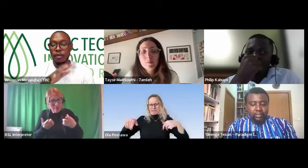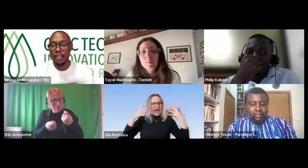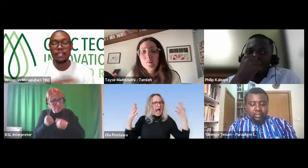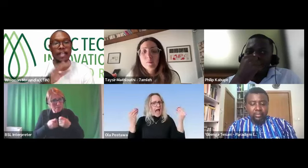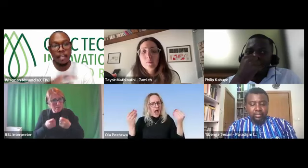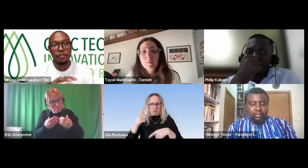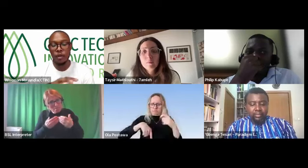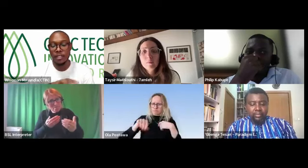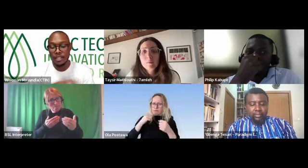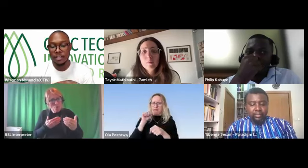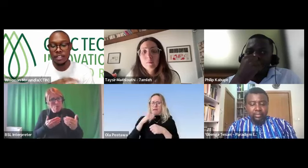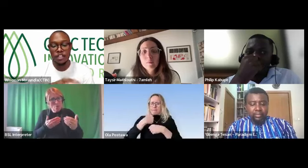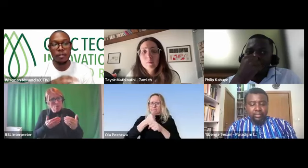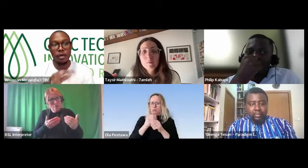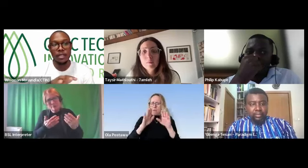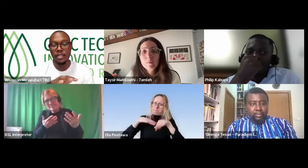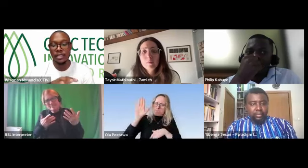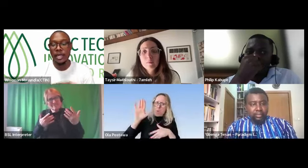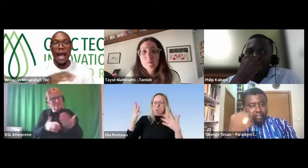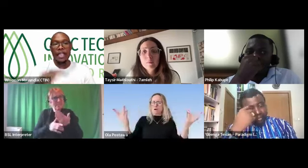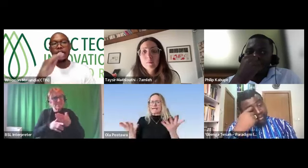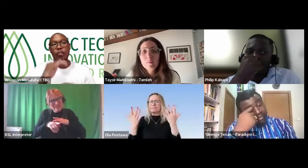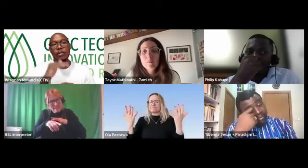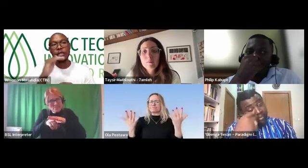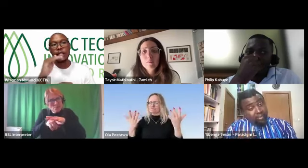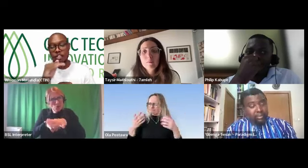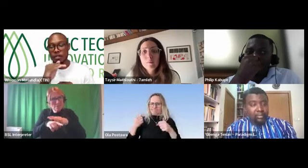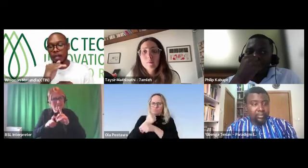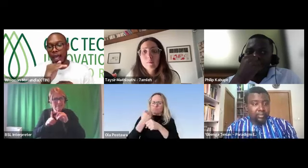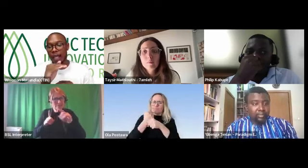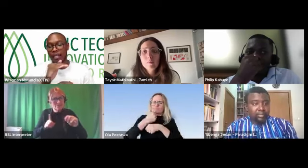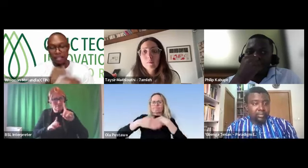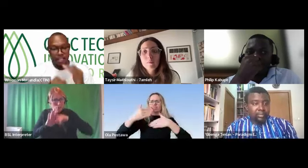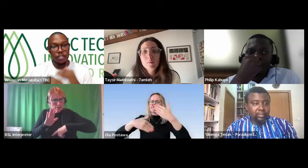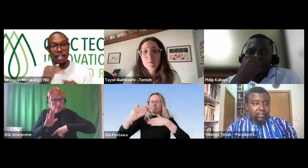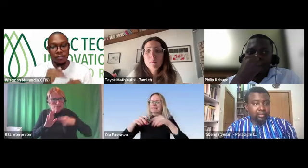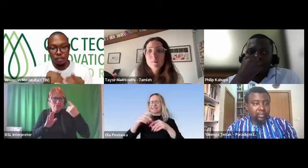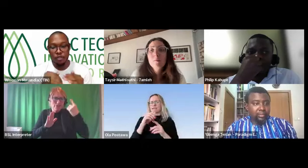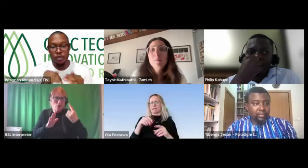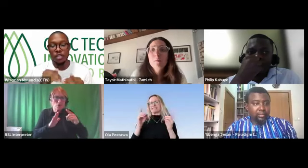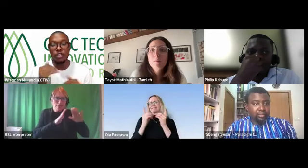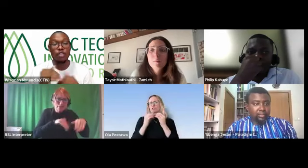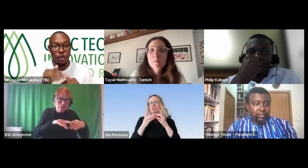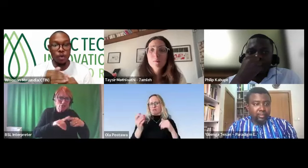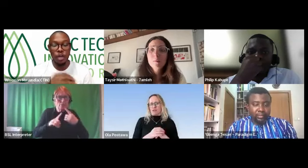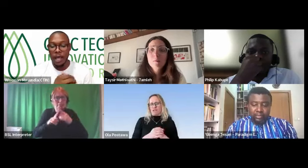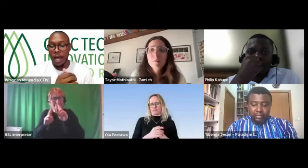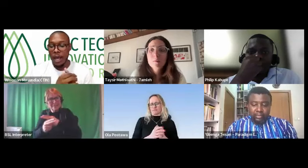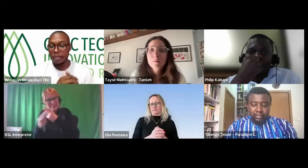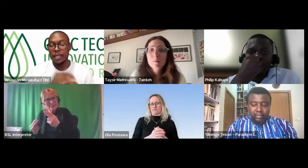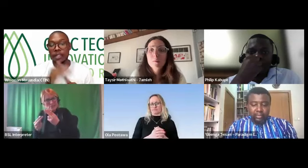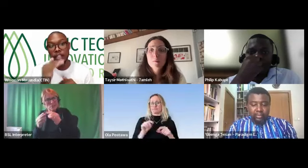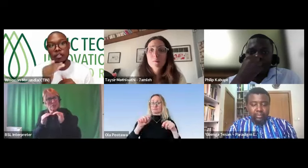more effectively influence these digital policies, I think at both national and international levels, to actually